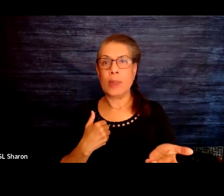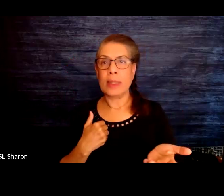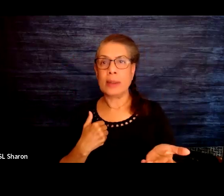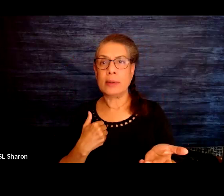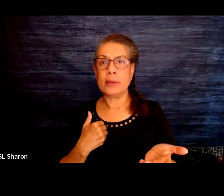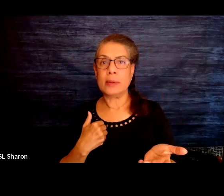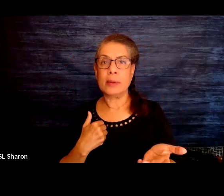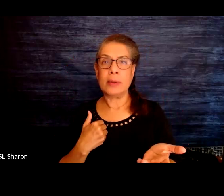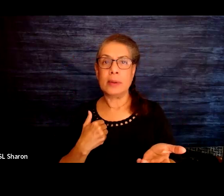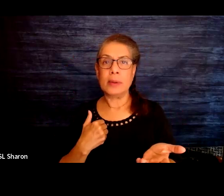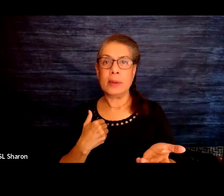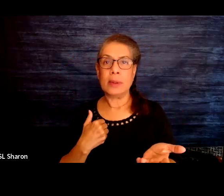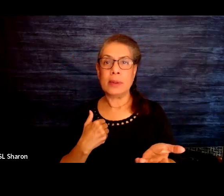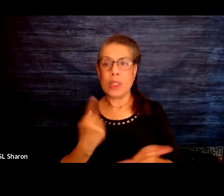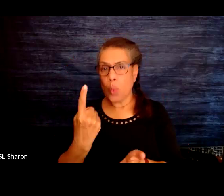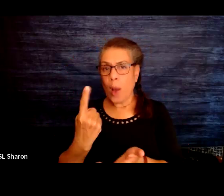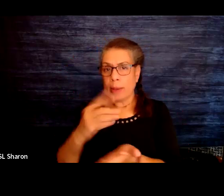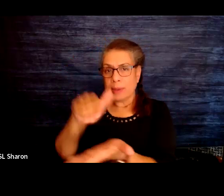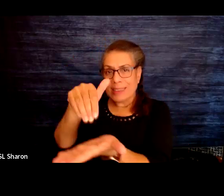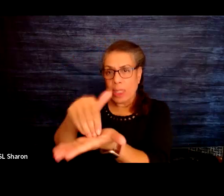and also